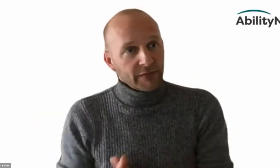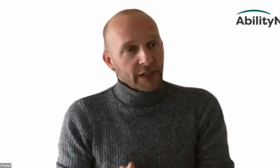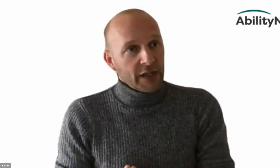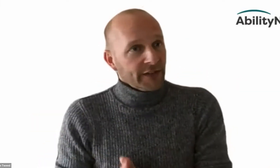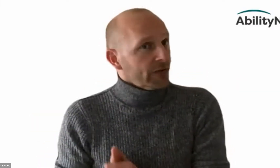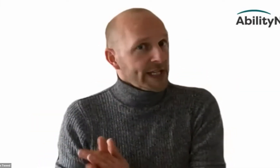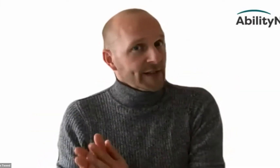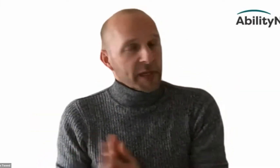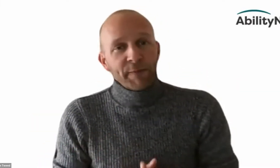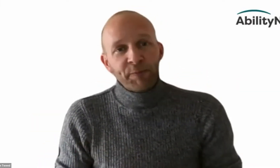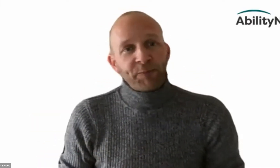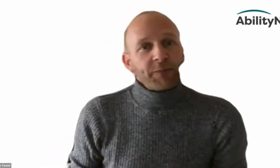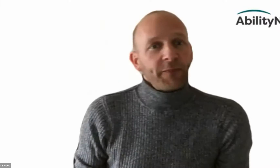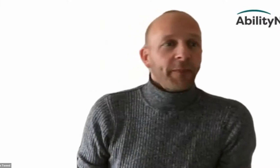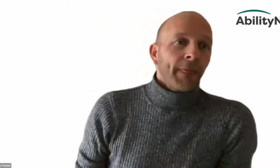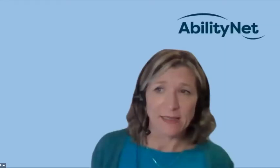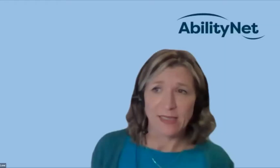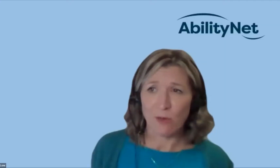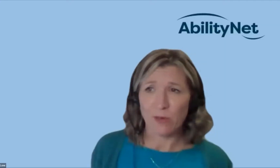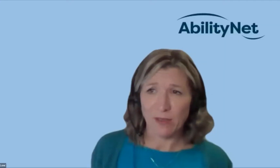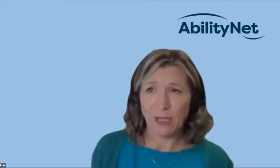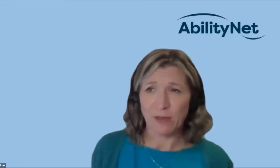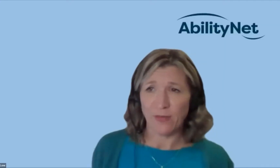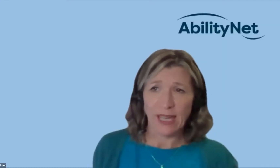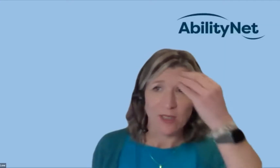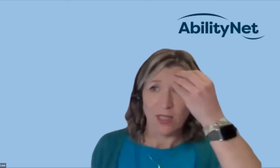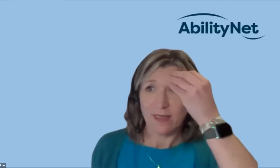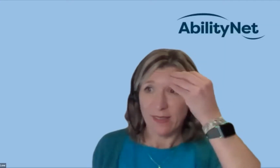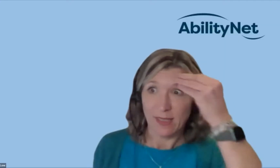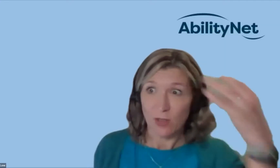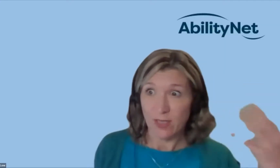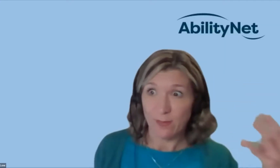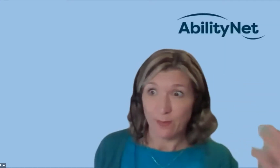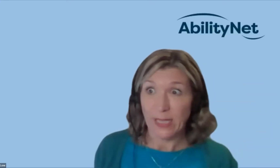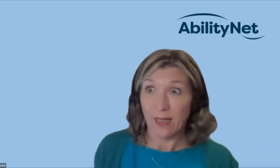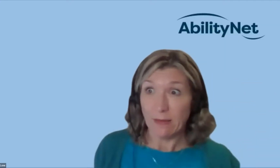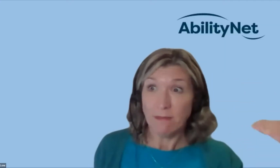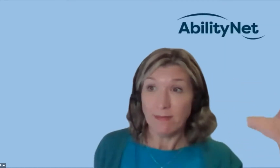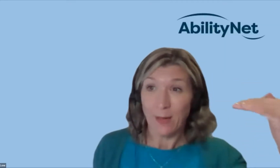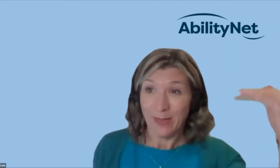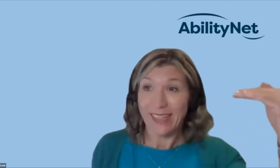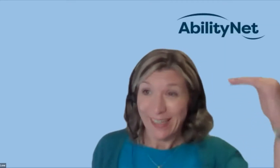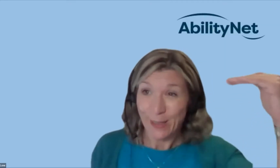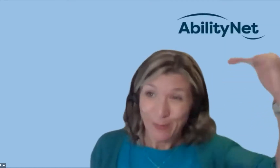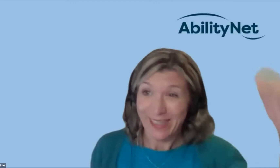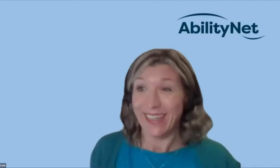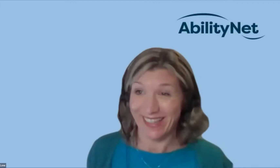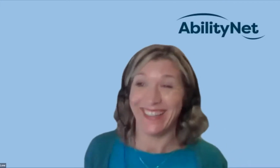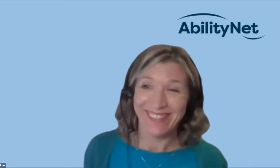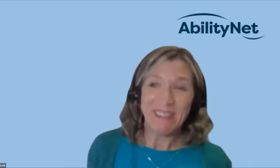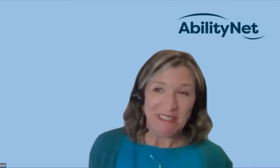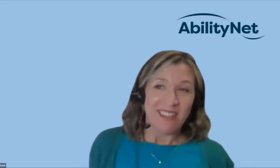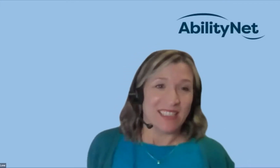that I don't need to be. Makes sense. Yeah, all those notifications can just be like, ooh, up a gear, up a